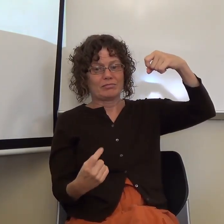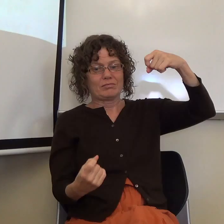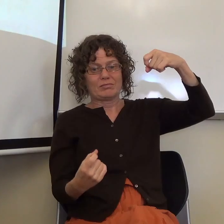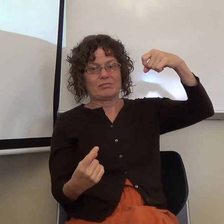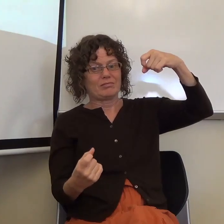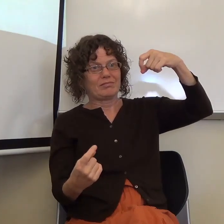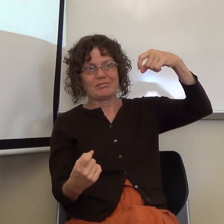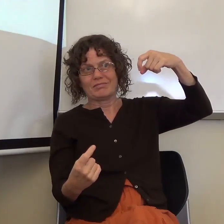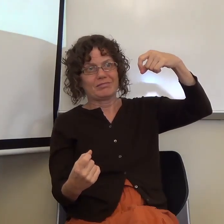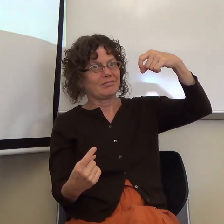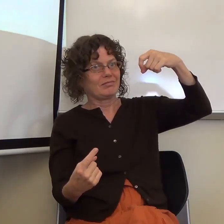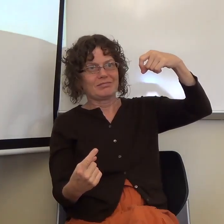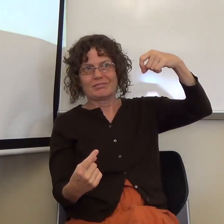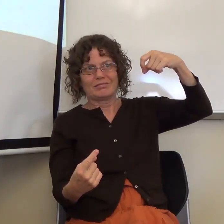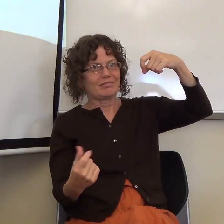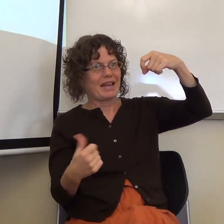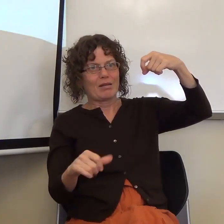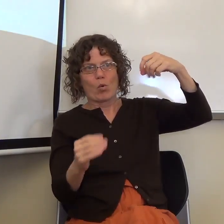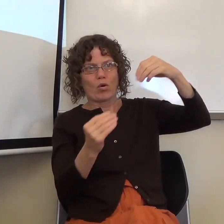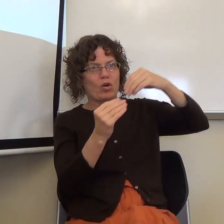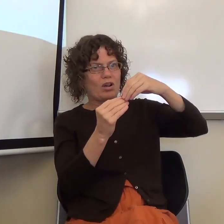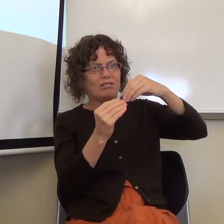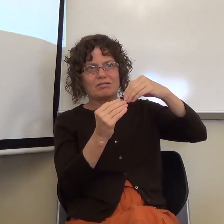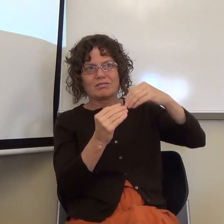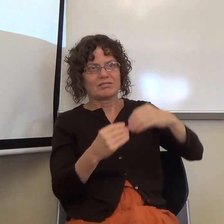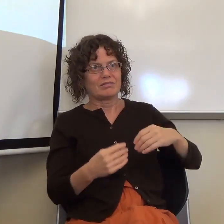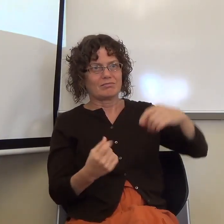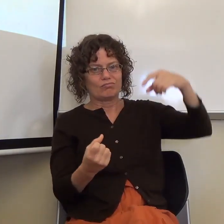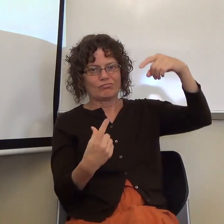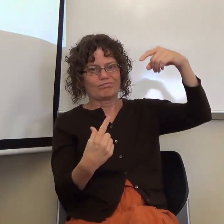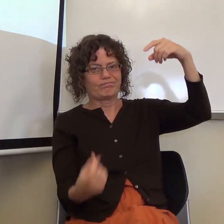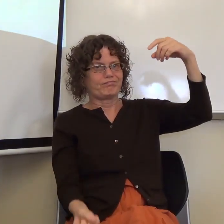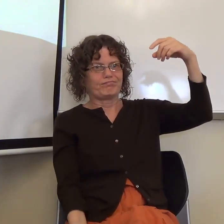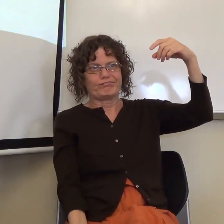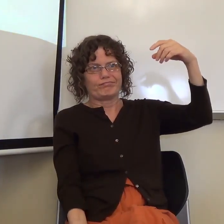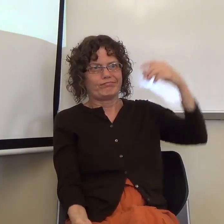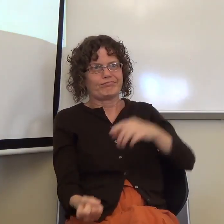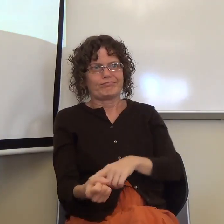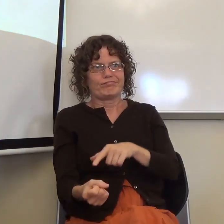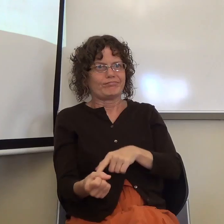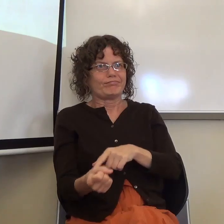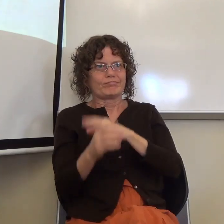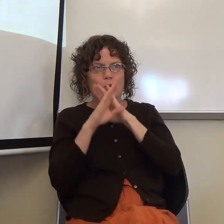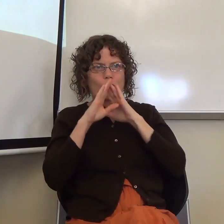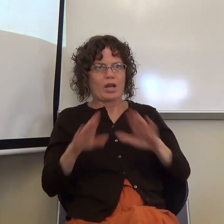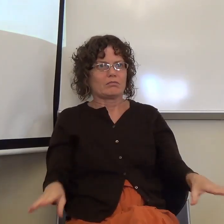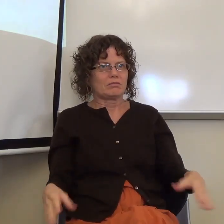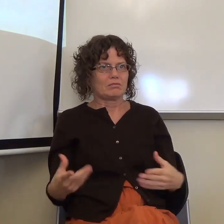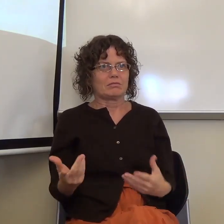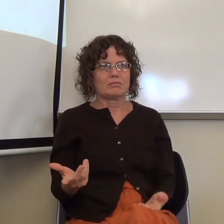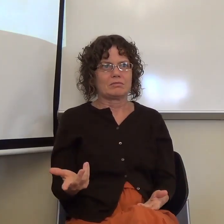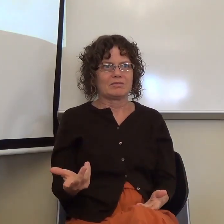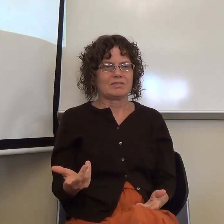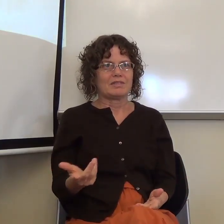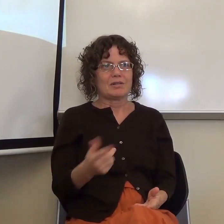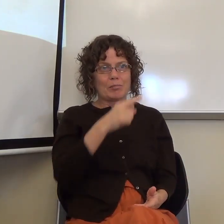they did get the black box out of this, and that's what they're called, is black boxes, because that's what they look like. They're these little black